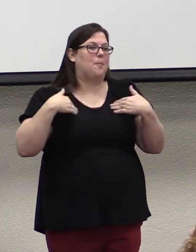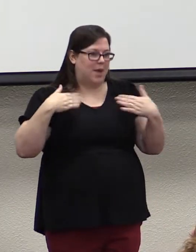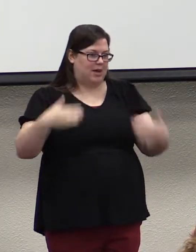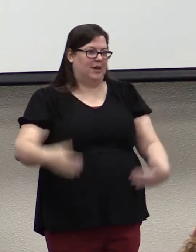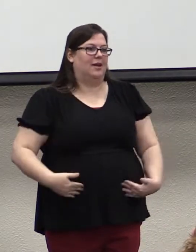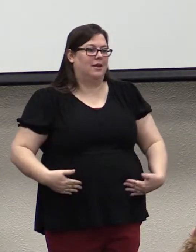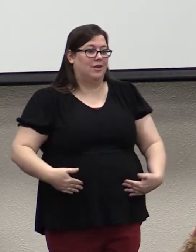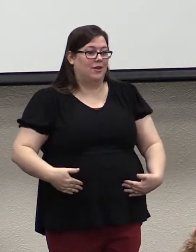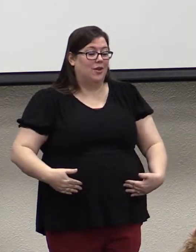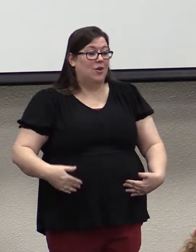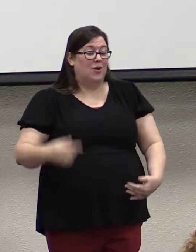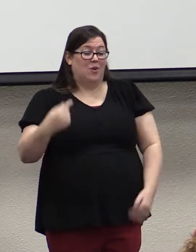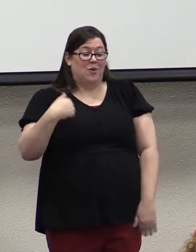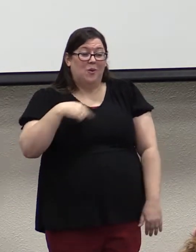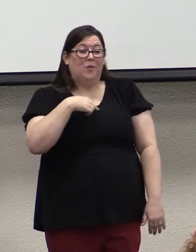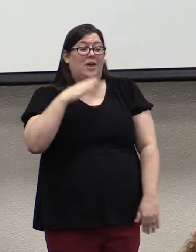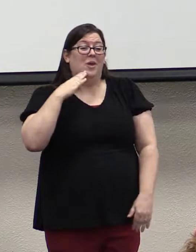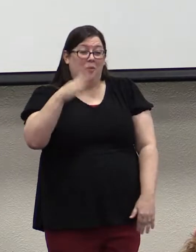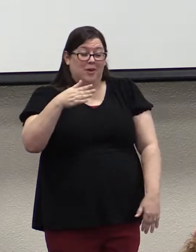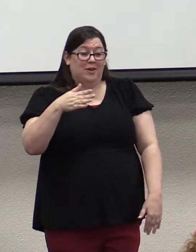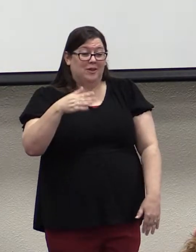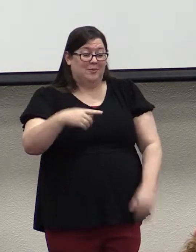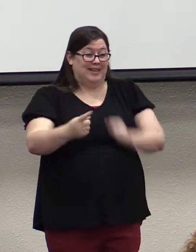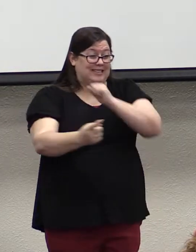We will be tempted to disconnect from the body.